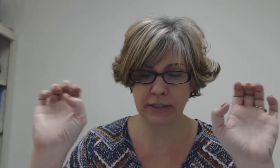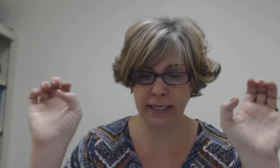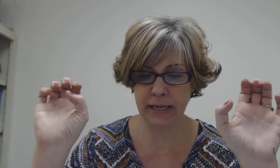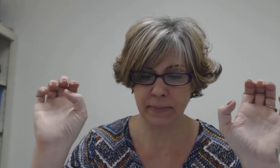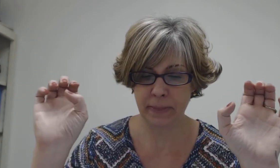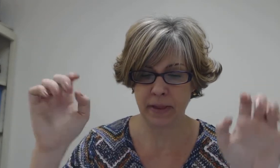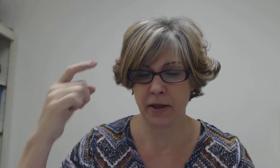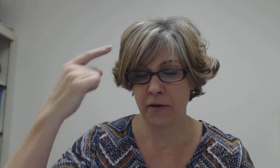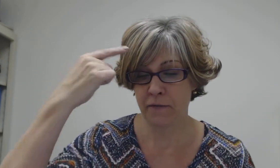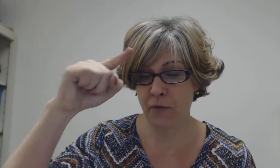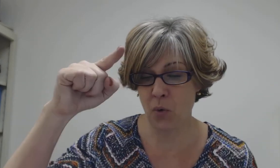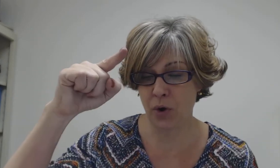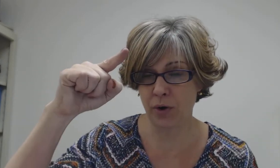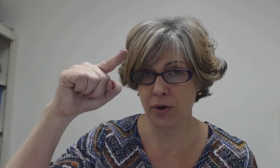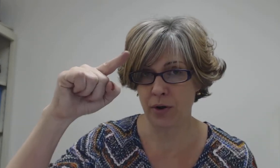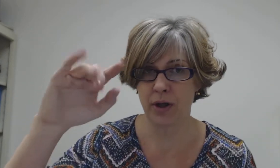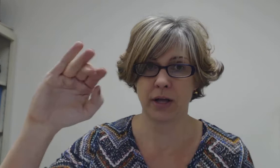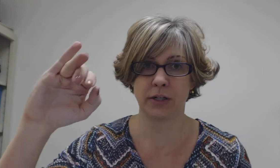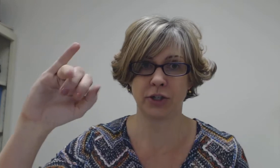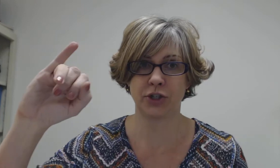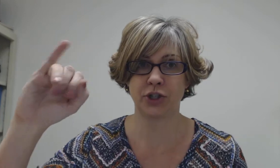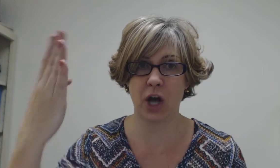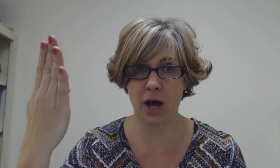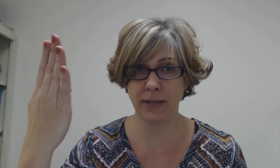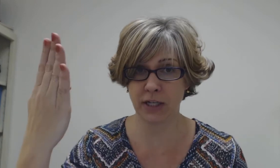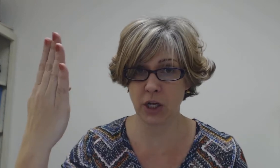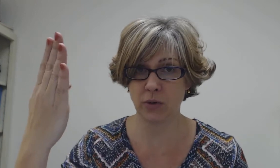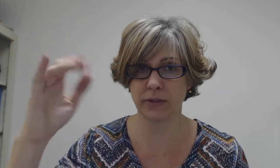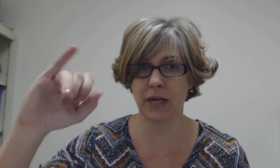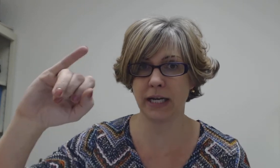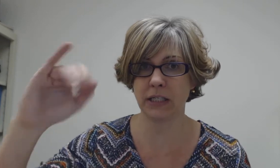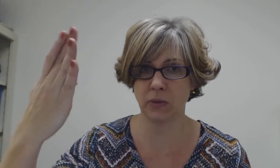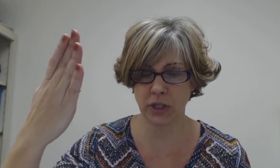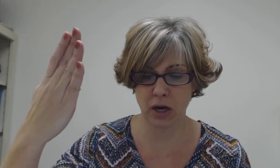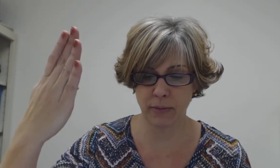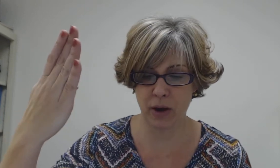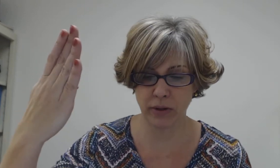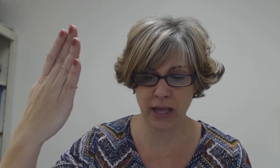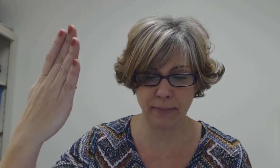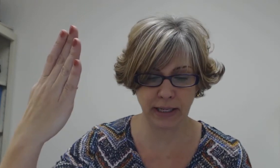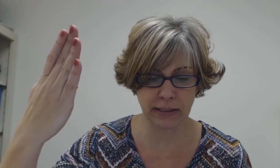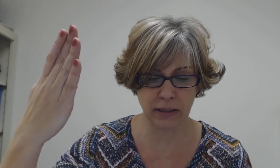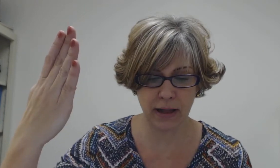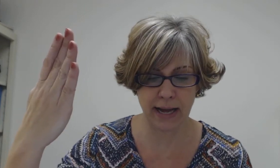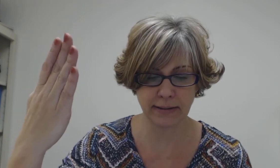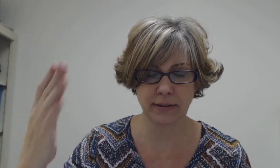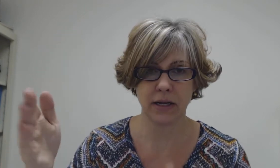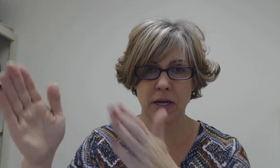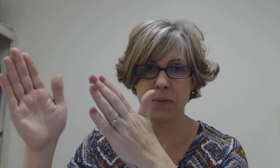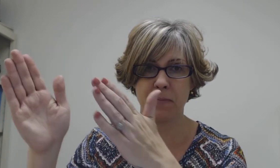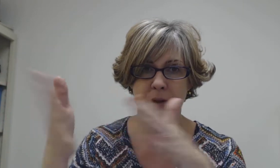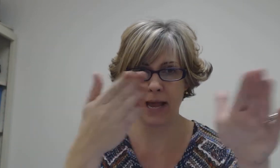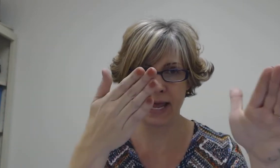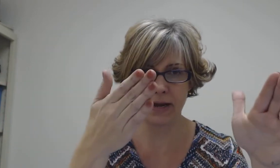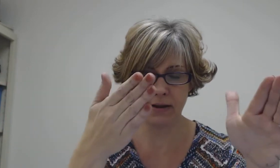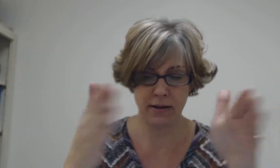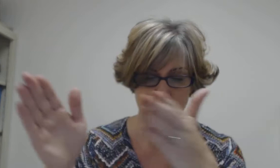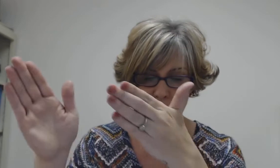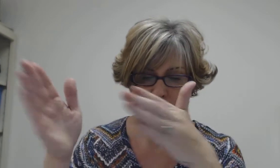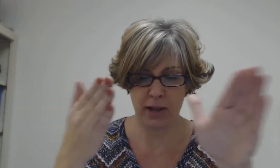Emergency, 4, Job as a Loan Sign, so we'll talk about what that means in class, Plan,